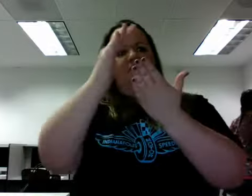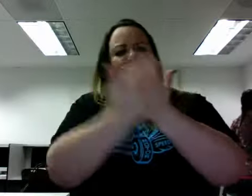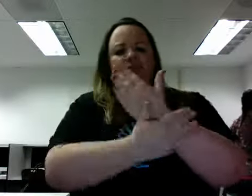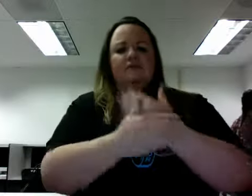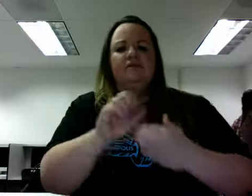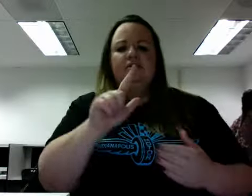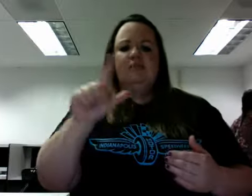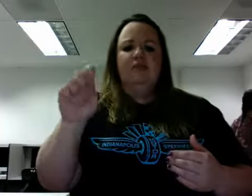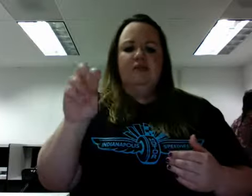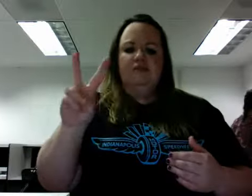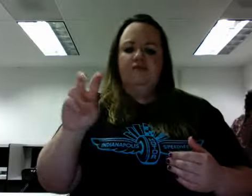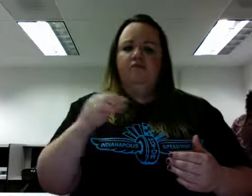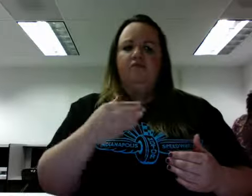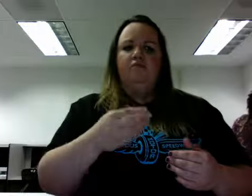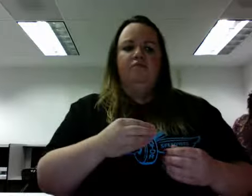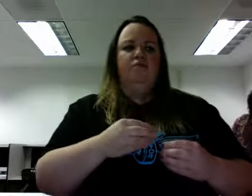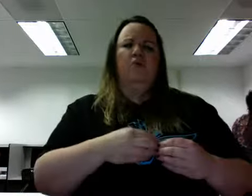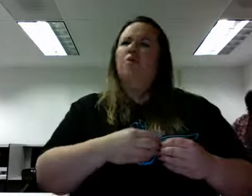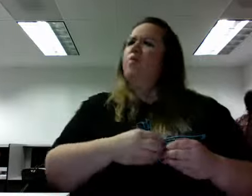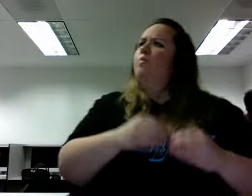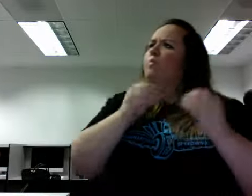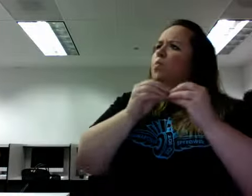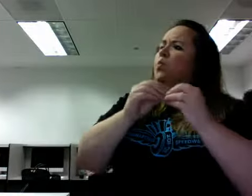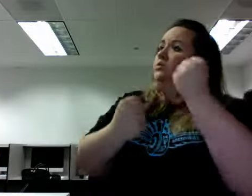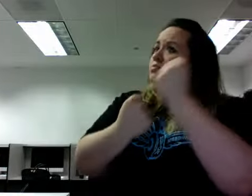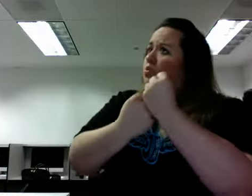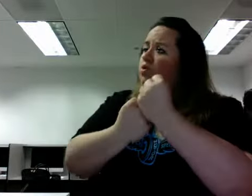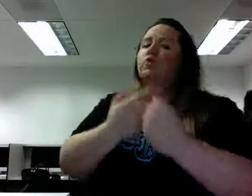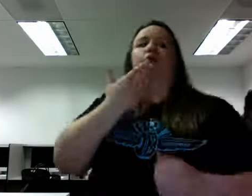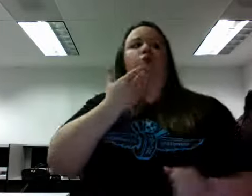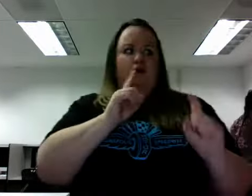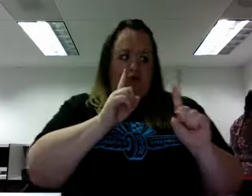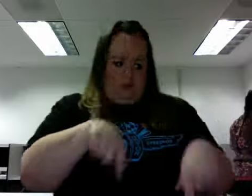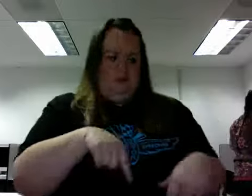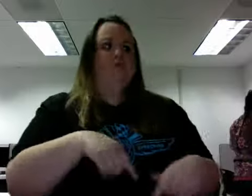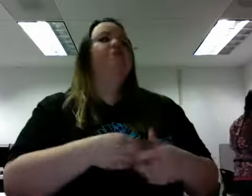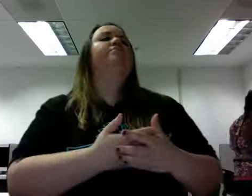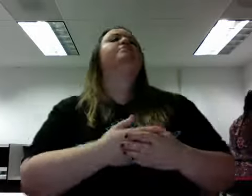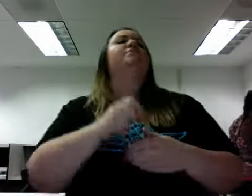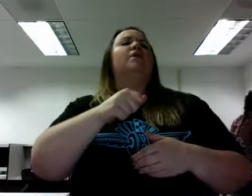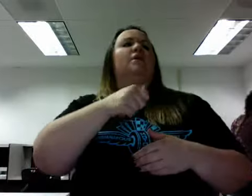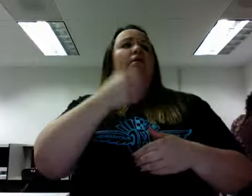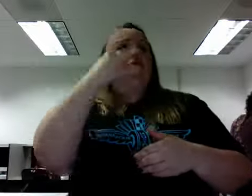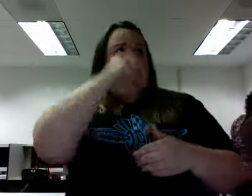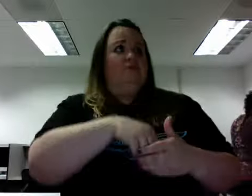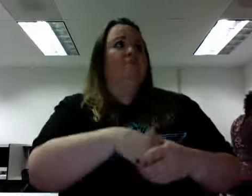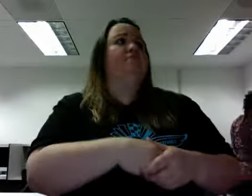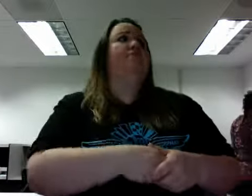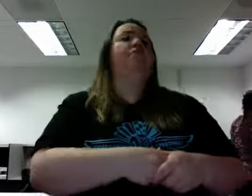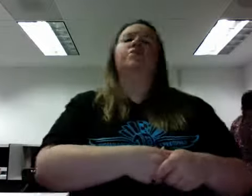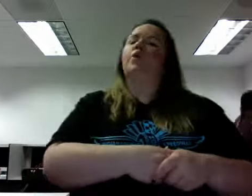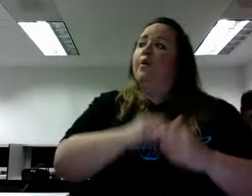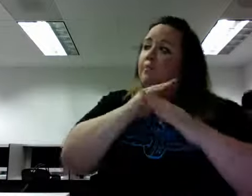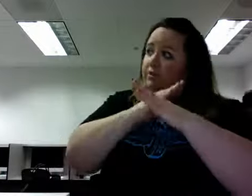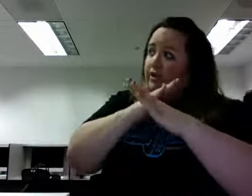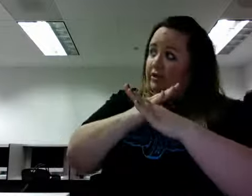Very nice answer. Give more support. Name something else. What do you think? Take your guesses. Protected. Good answer. Oh, it might